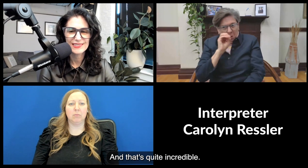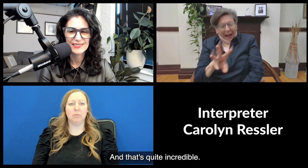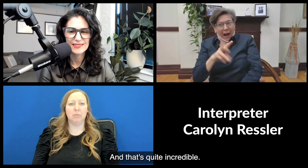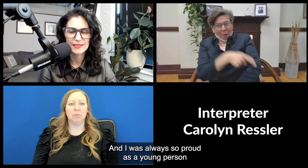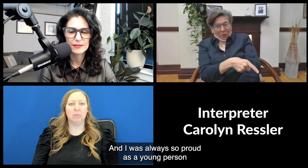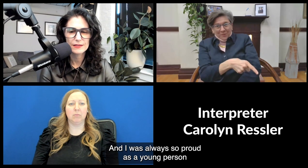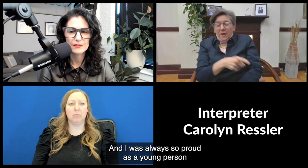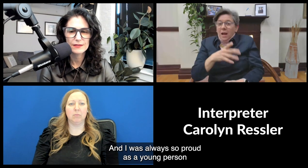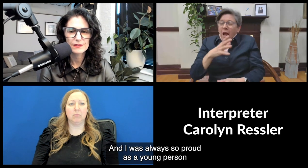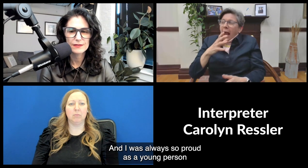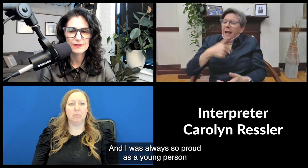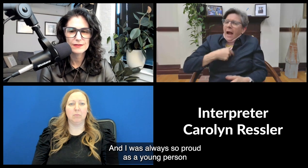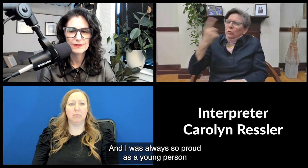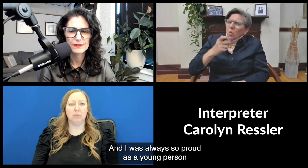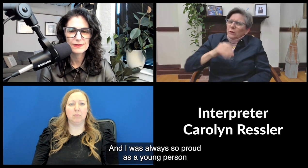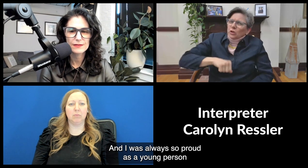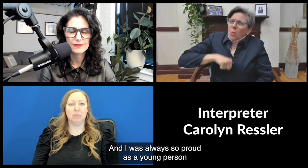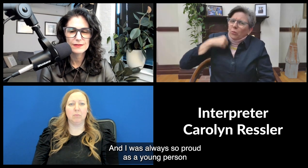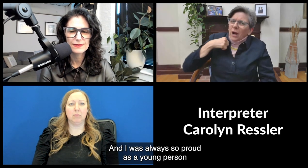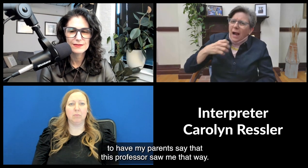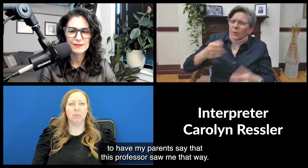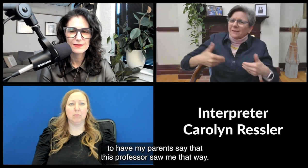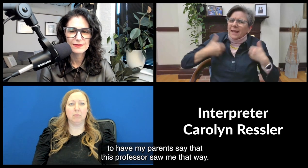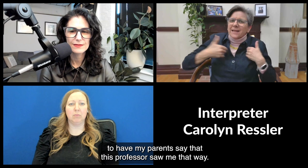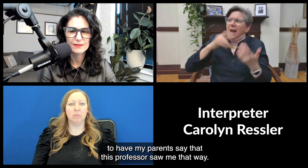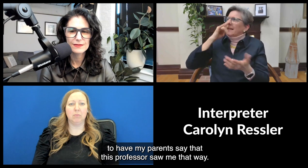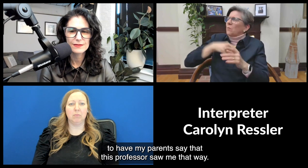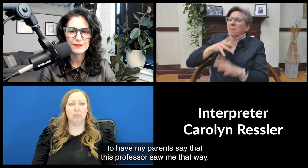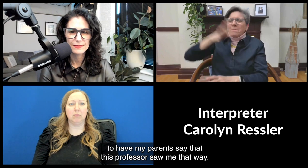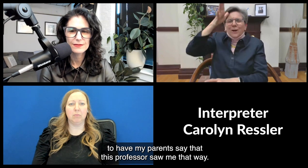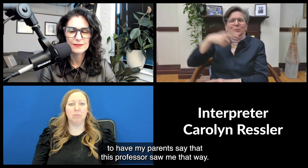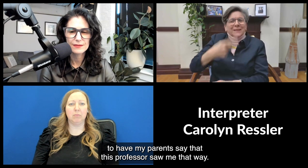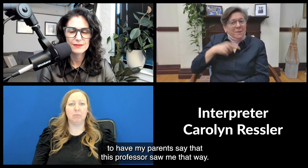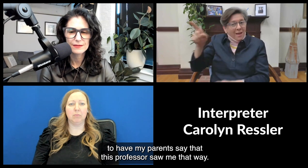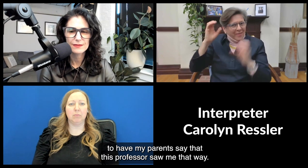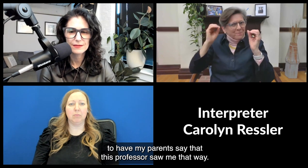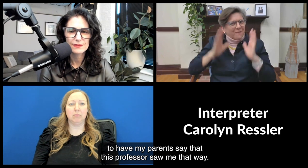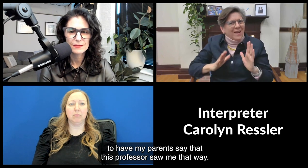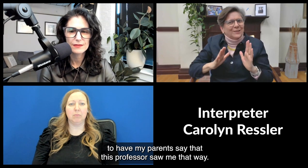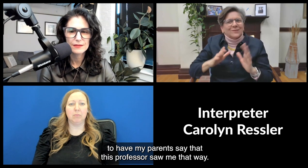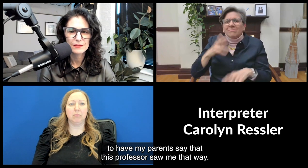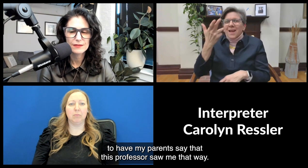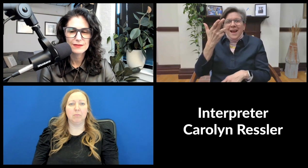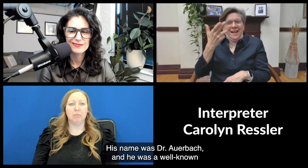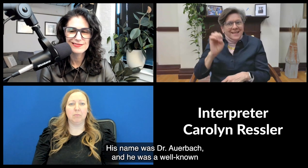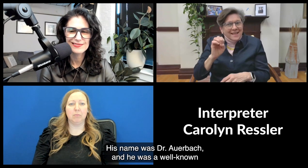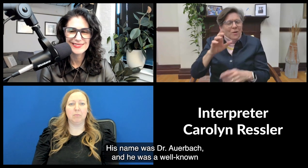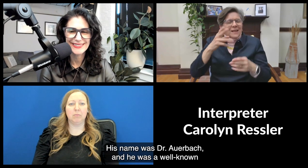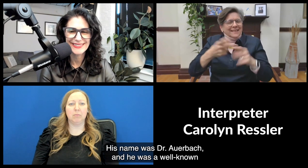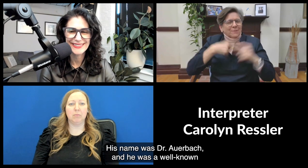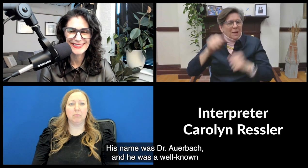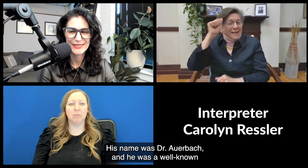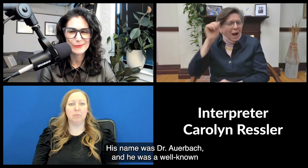conversation with me in American Sign Language and that's quite incredible. And I was always so proud as a young person to have my parents say